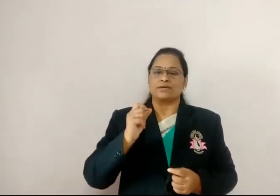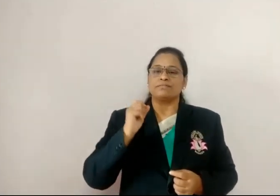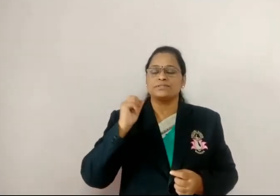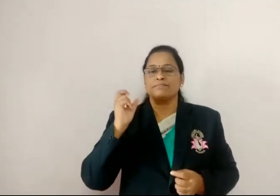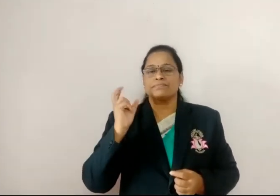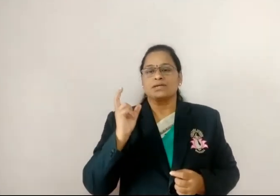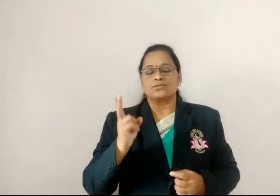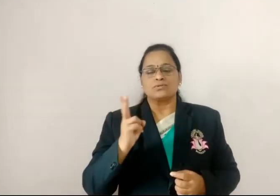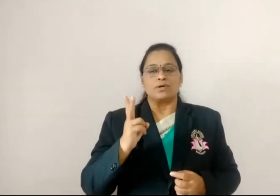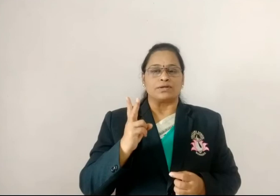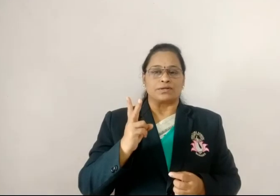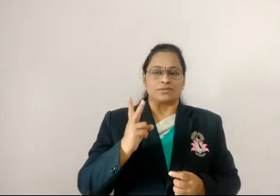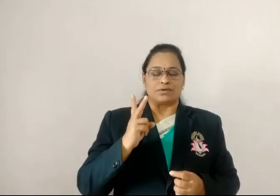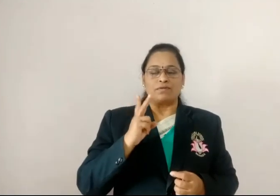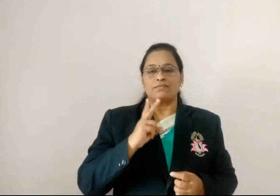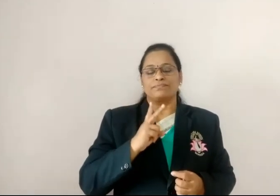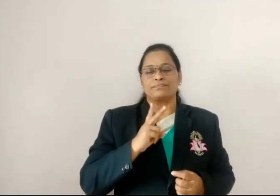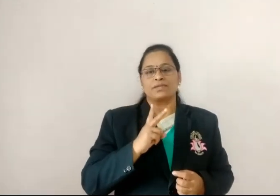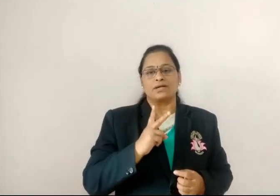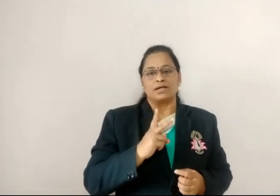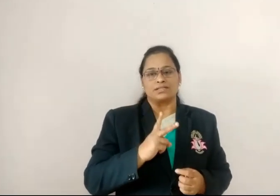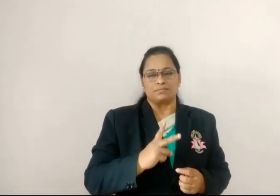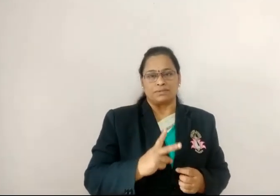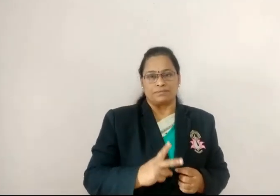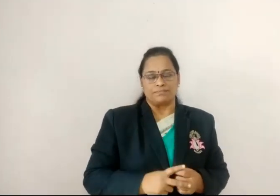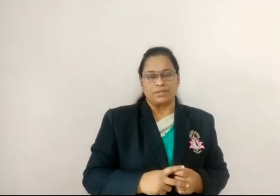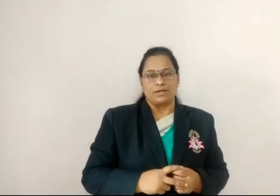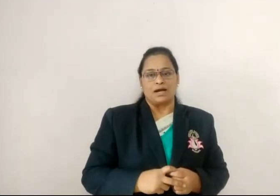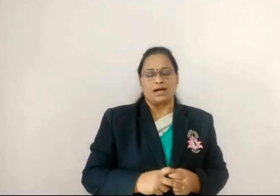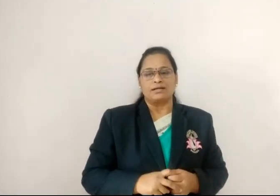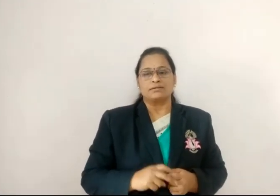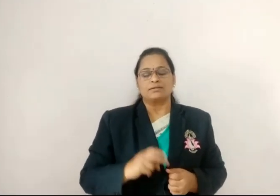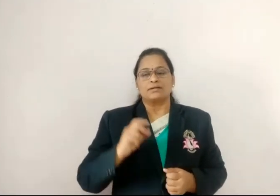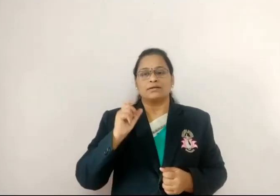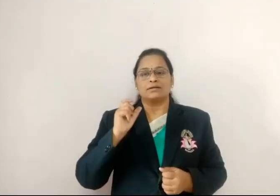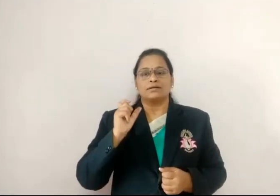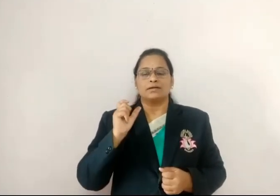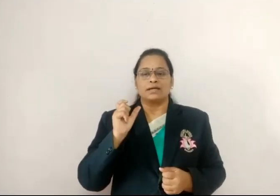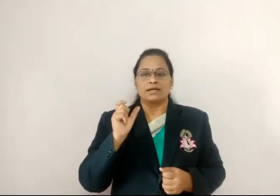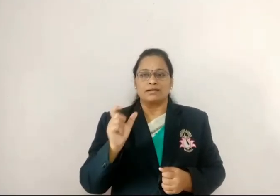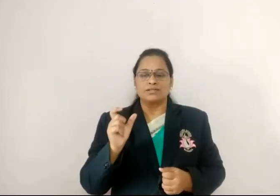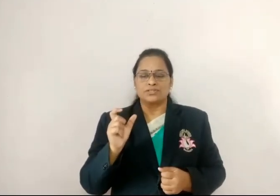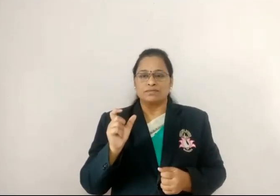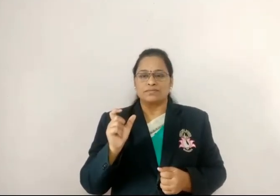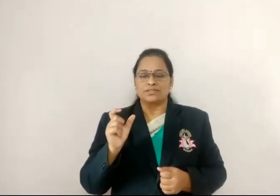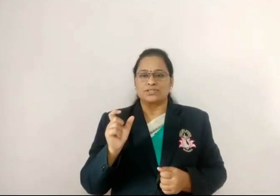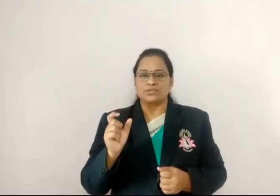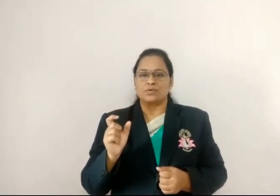gives two molecules of ATP. And the energy which is stored in